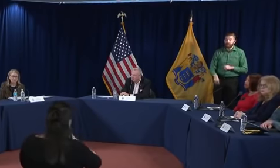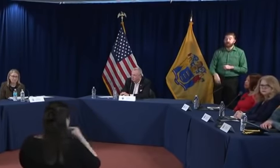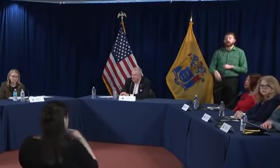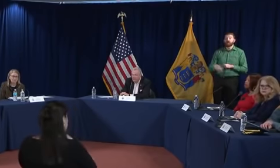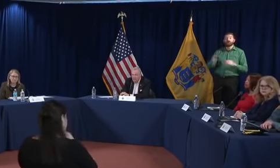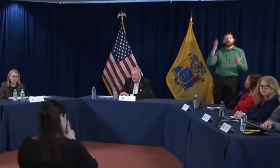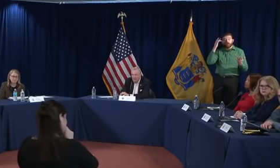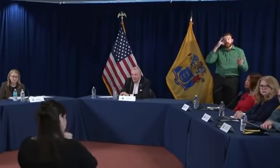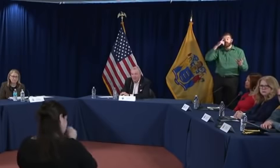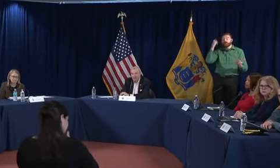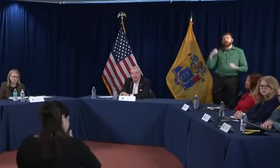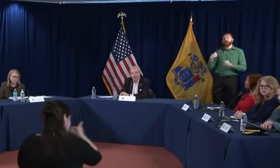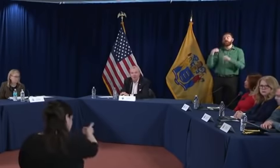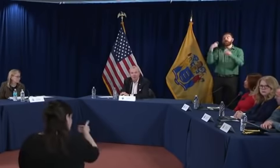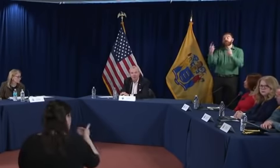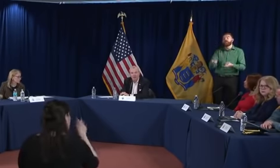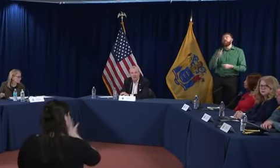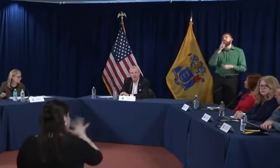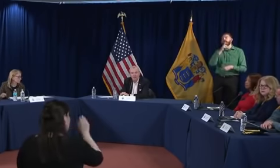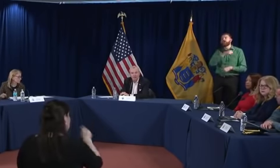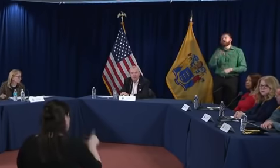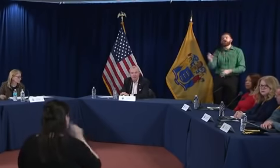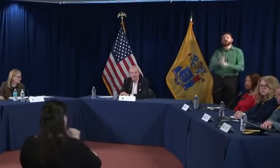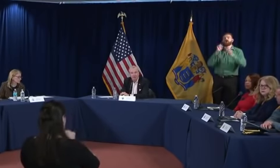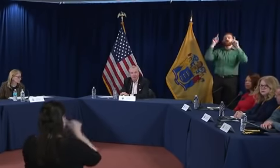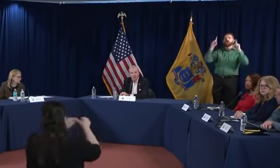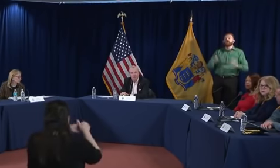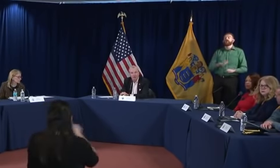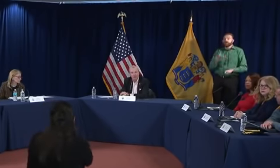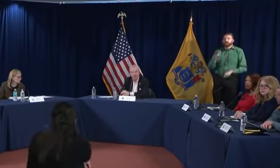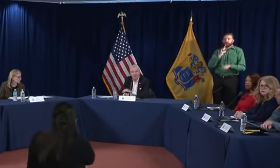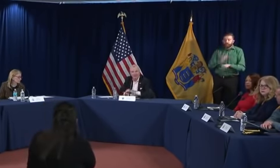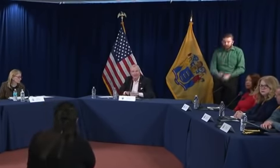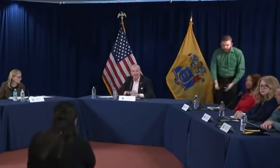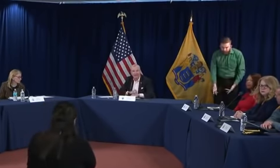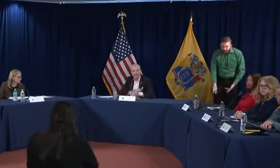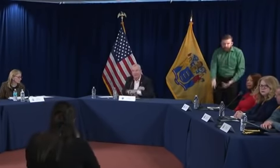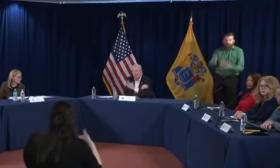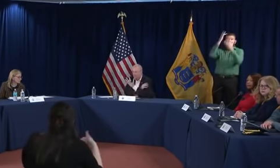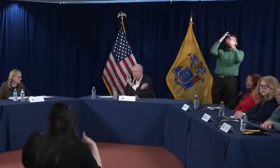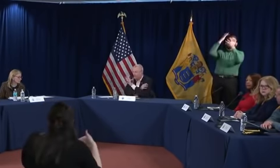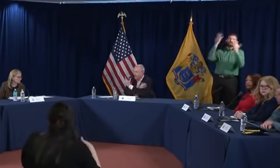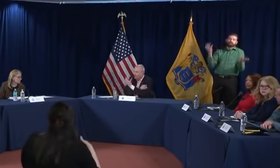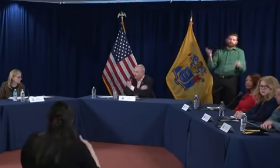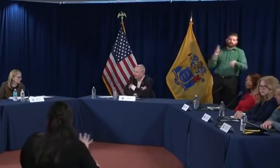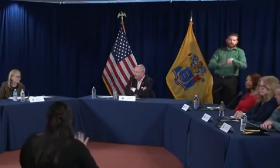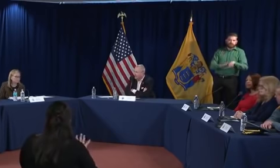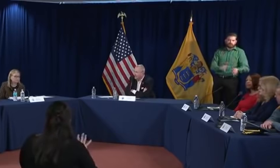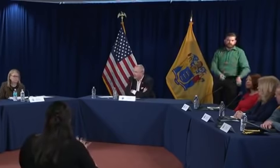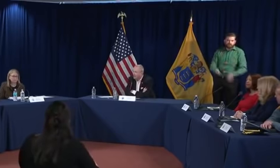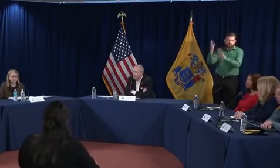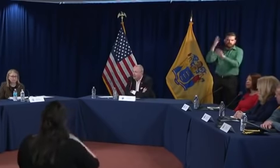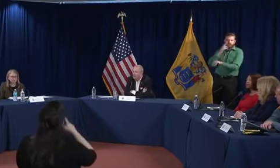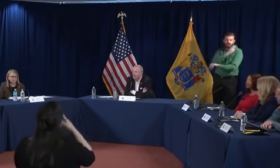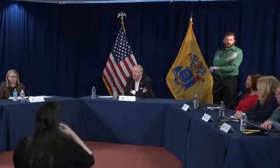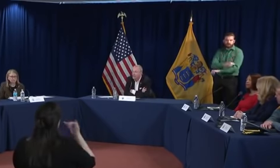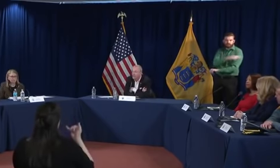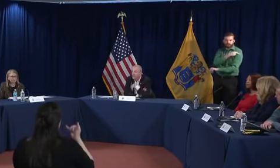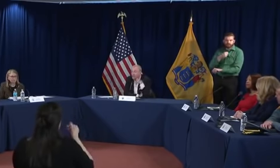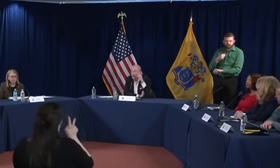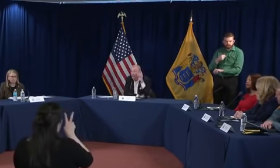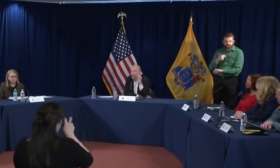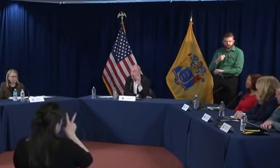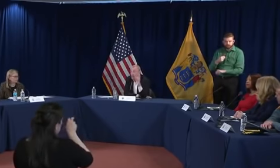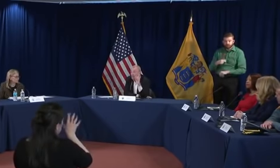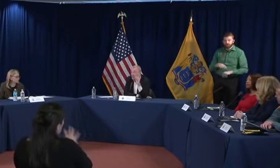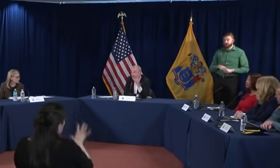up in a hospital. If that number holds true, John, it looks like about 230 out of 427, assuming that number has held.